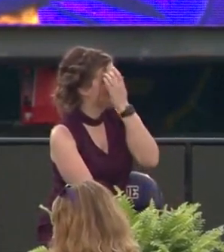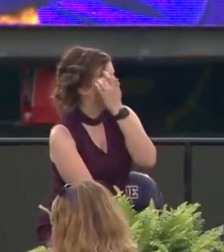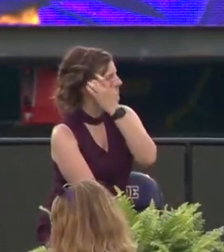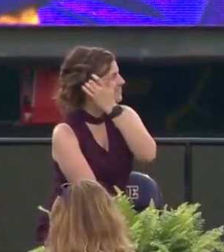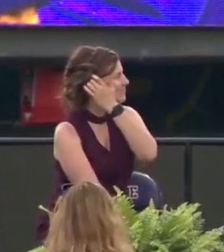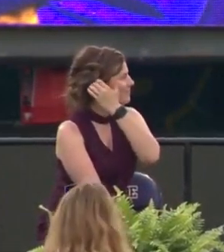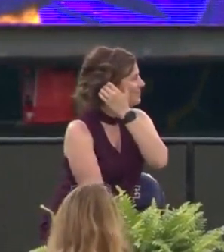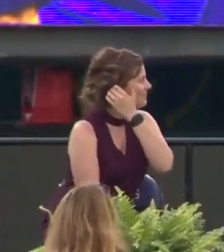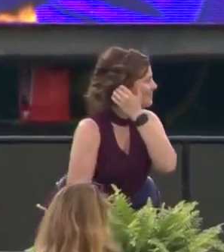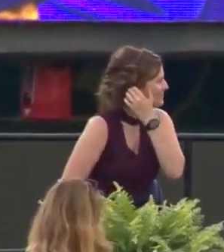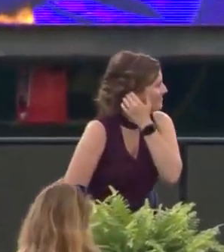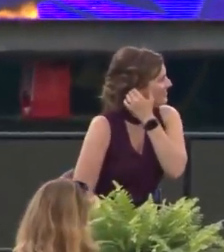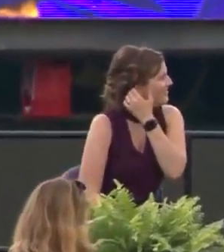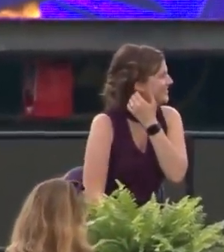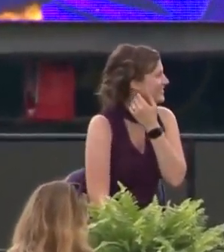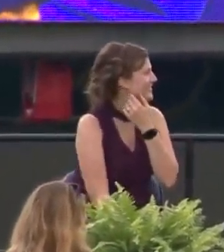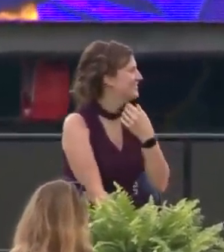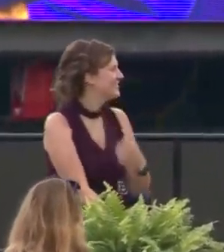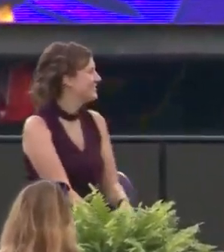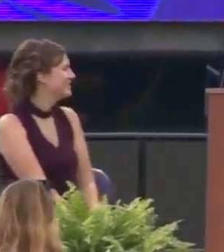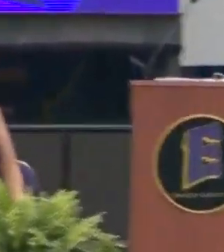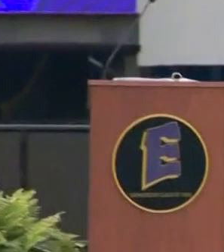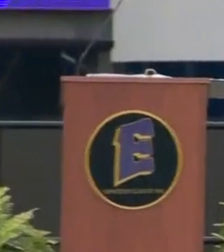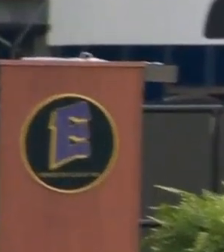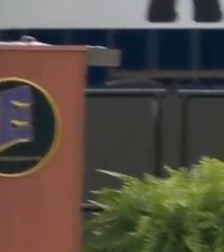Marin Superstar Cohen.